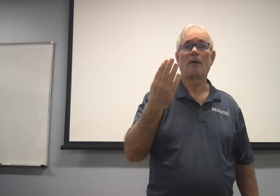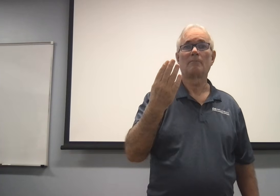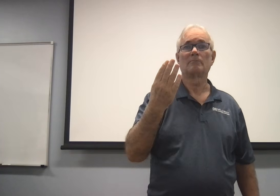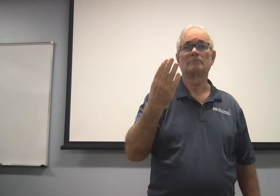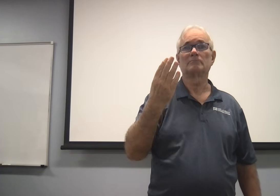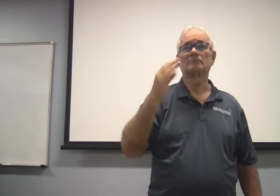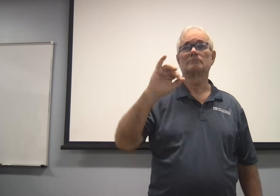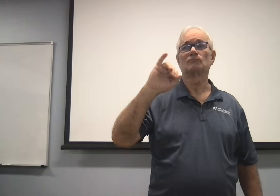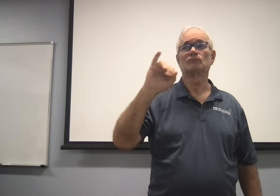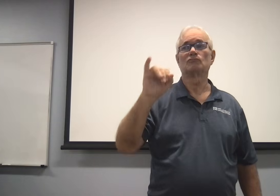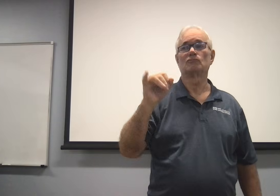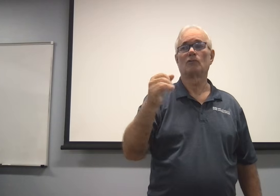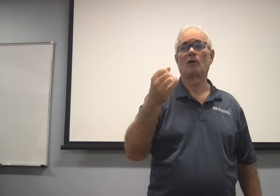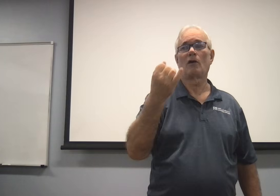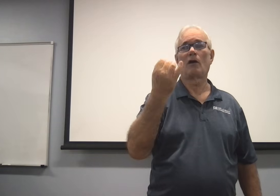job. J-B.